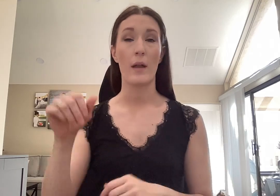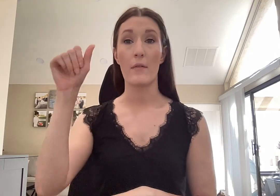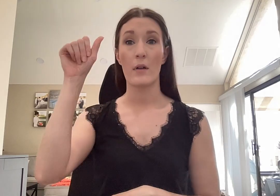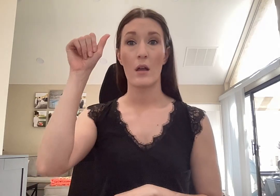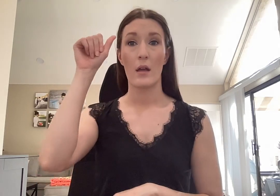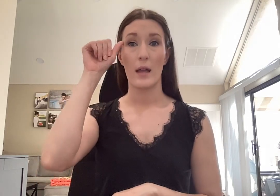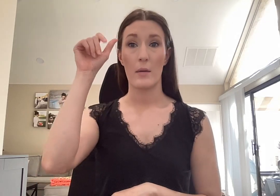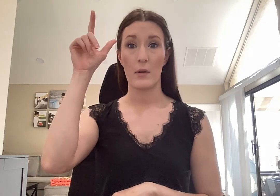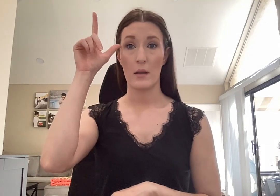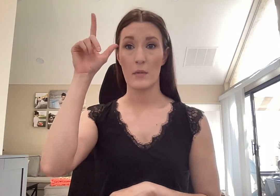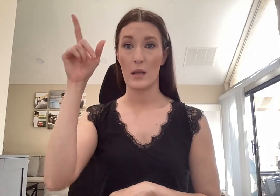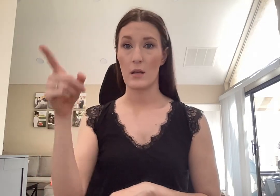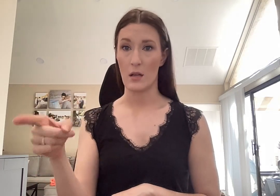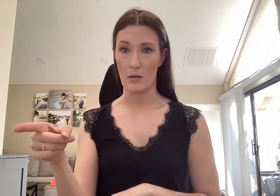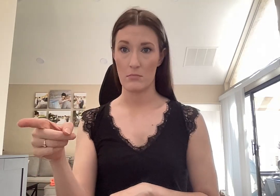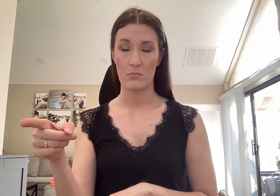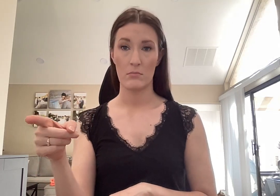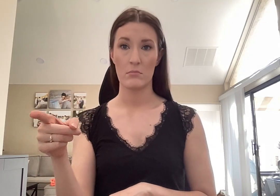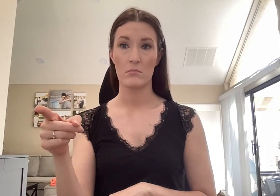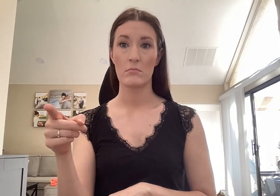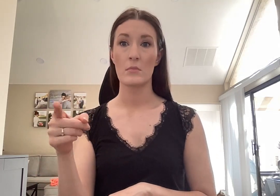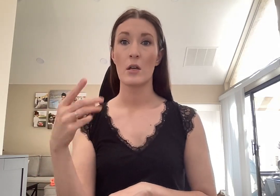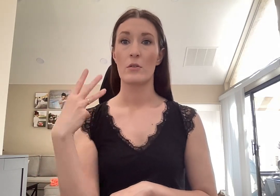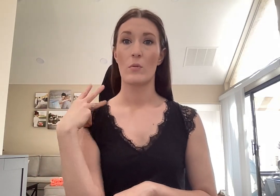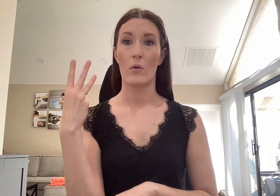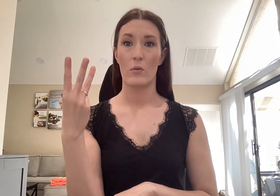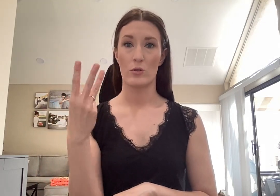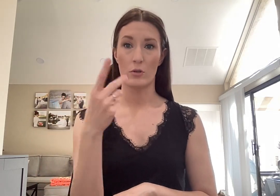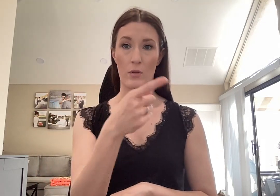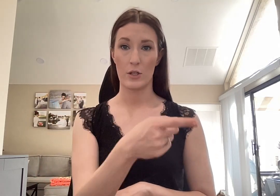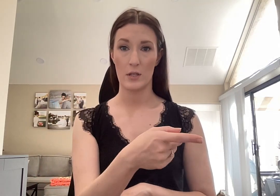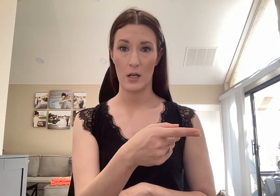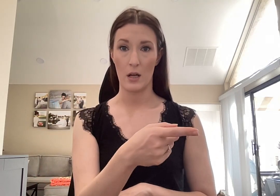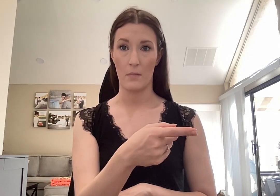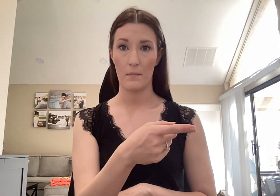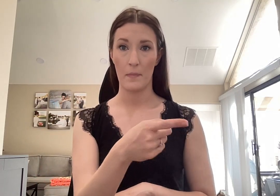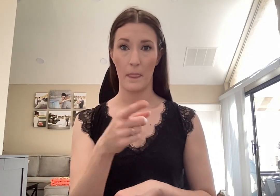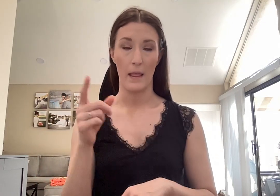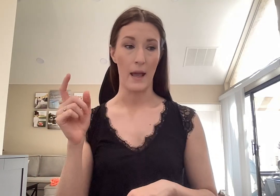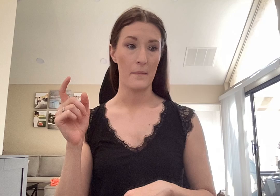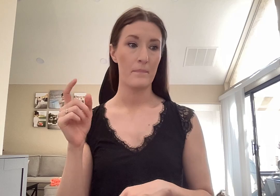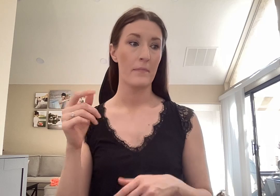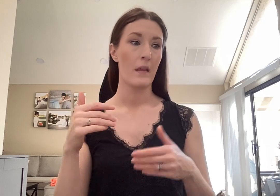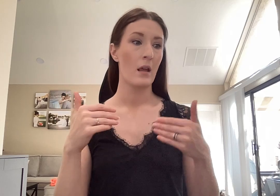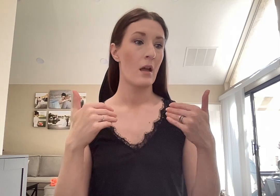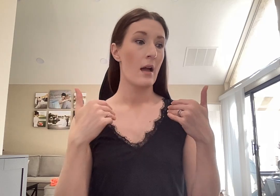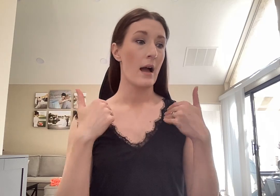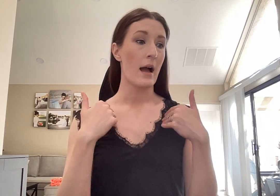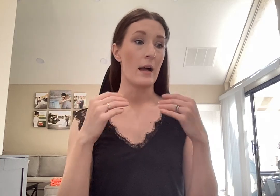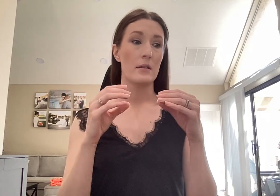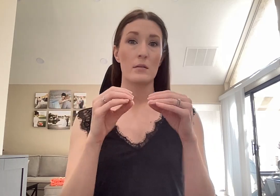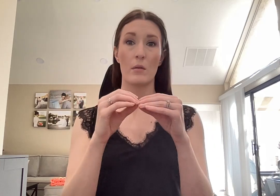have Abraham Lincoln here, George Washington here. Okay, has